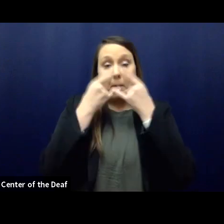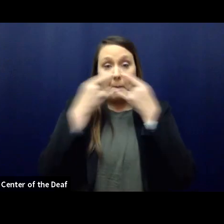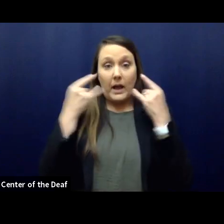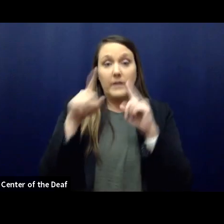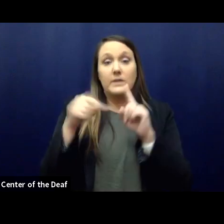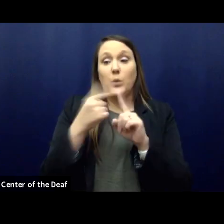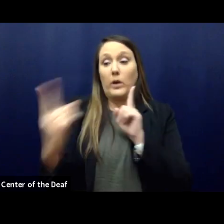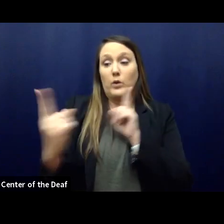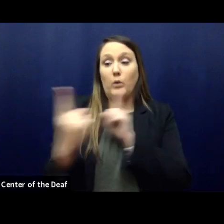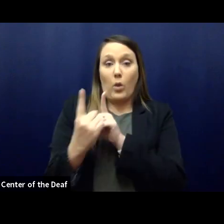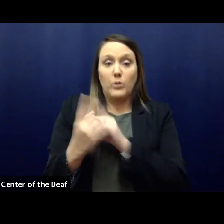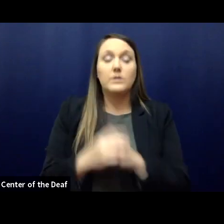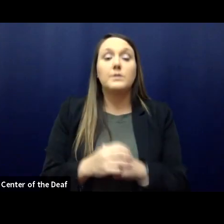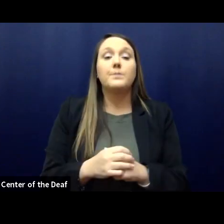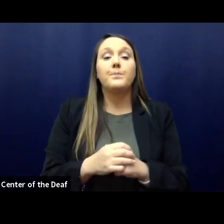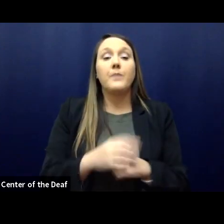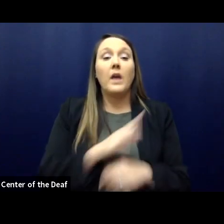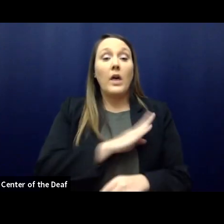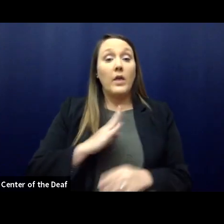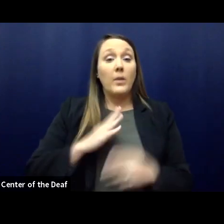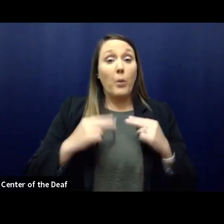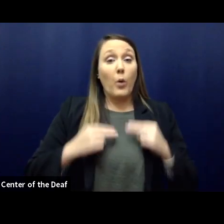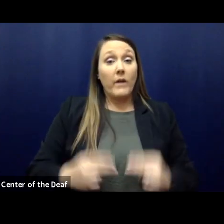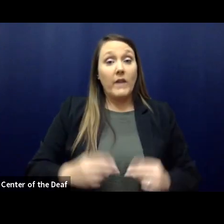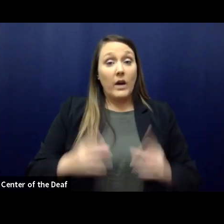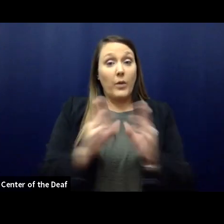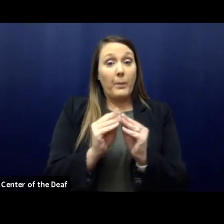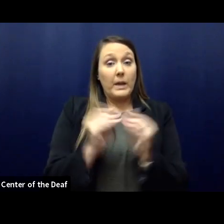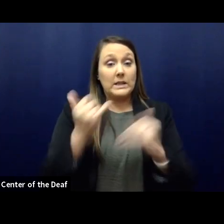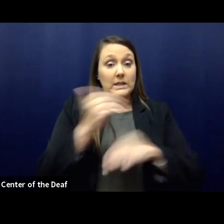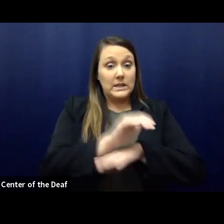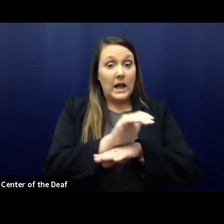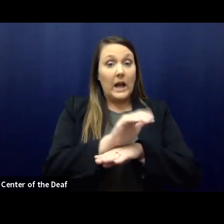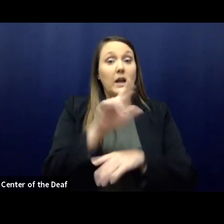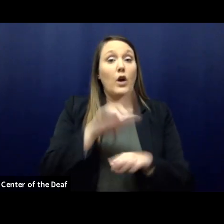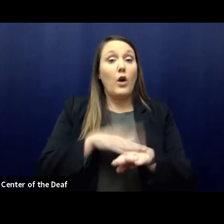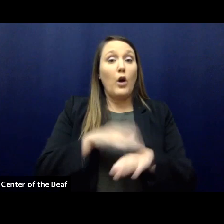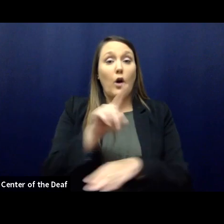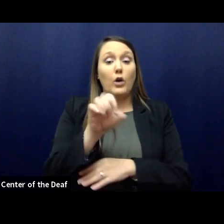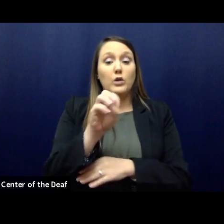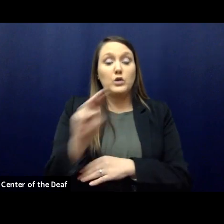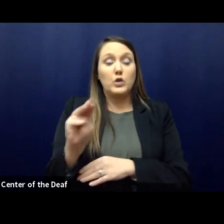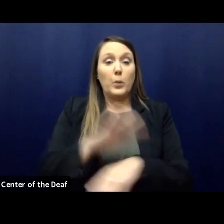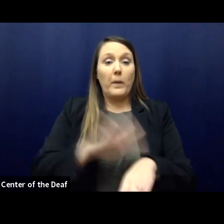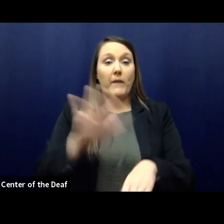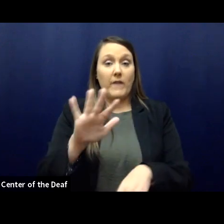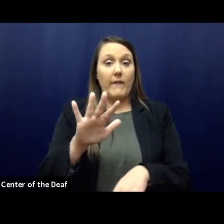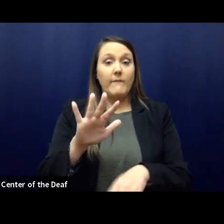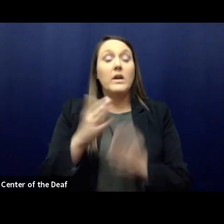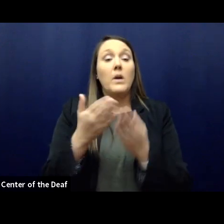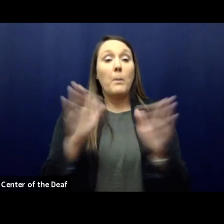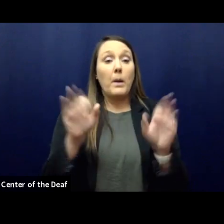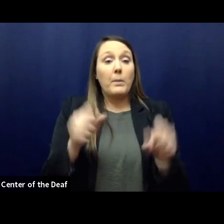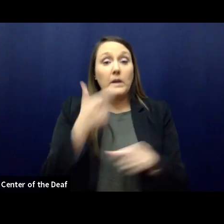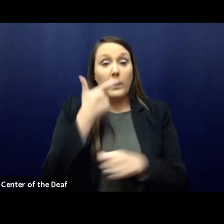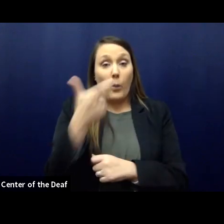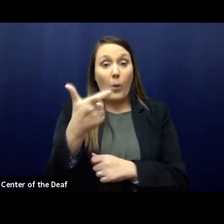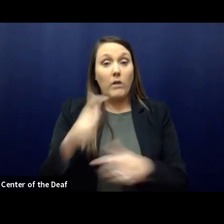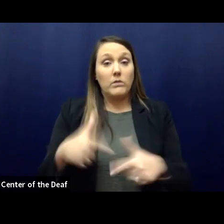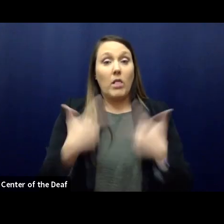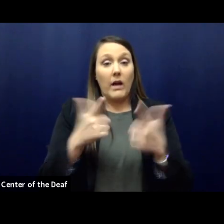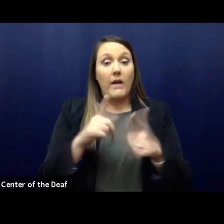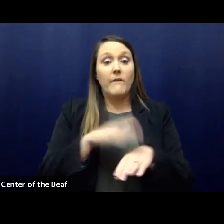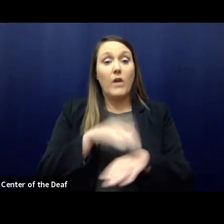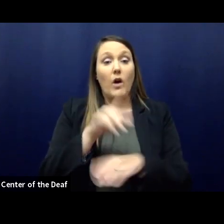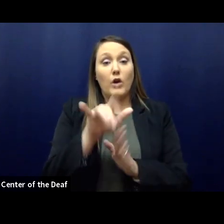a reminder, the Board of Health meets tonight via Zoom at 5 p.m. The public may watch the meeting live on Knox County's YouTube